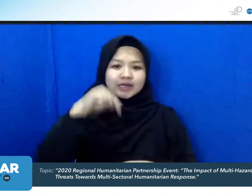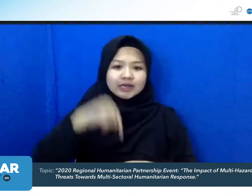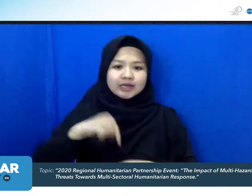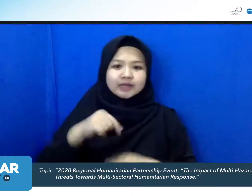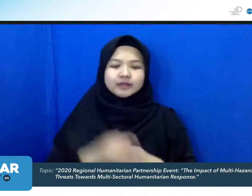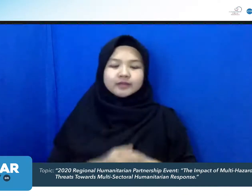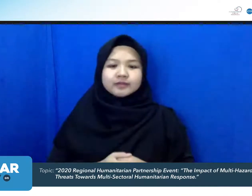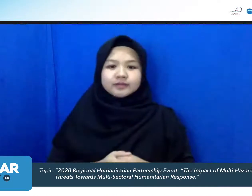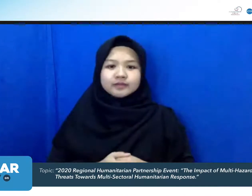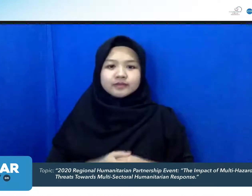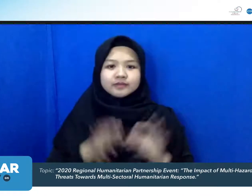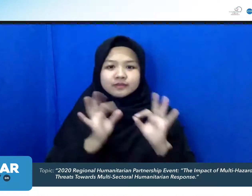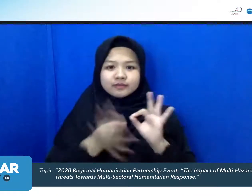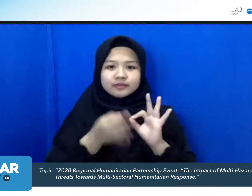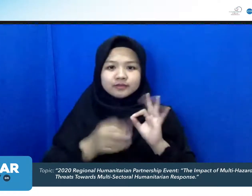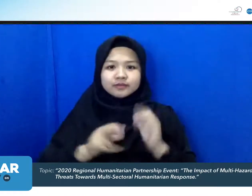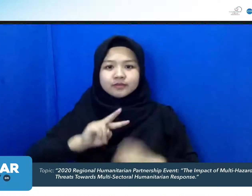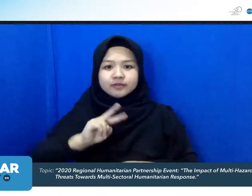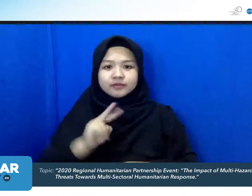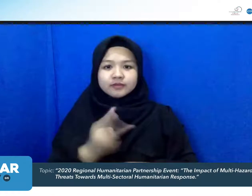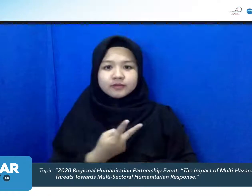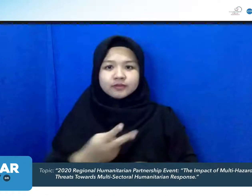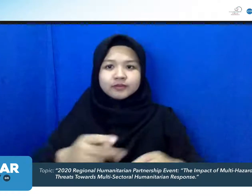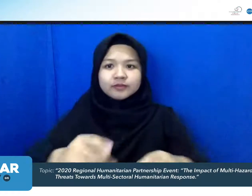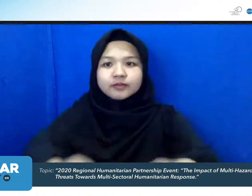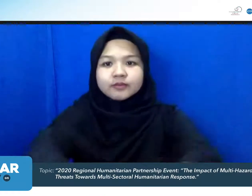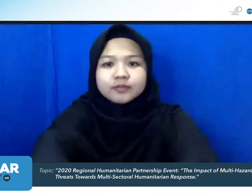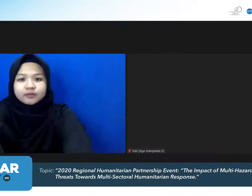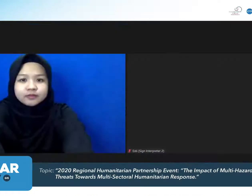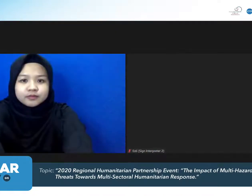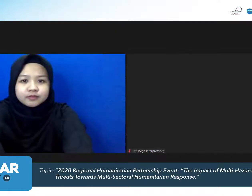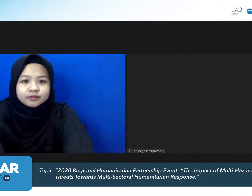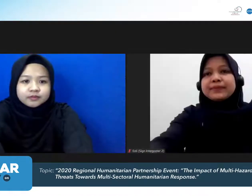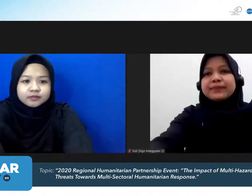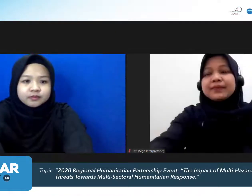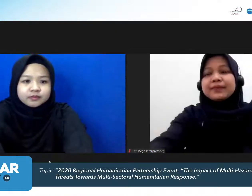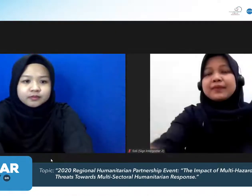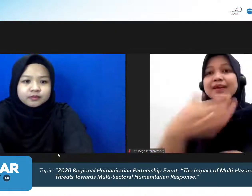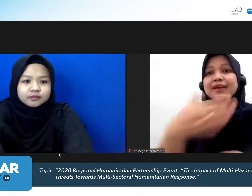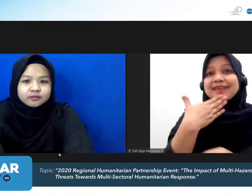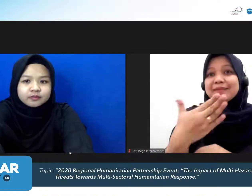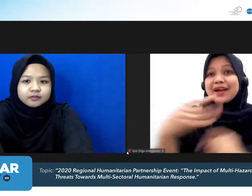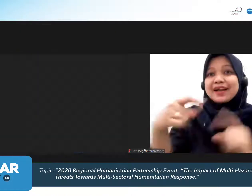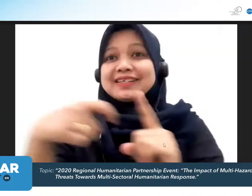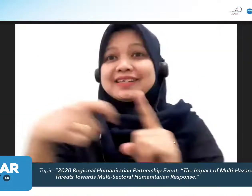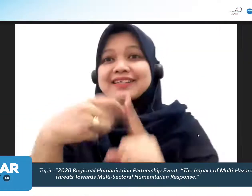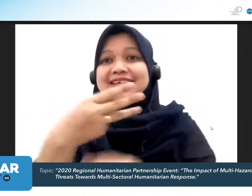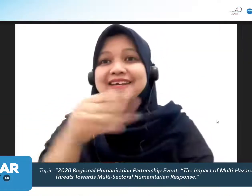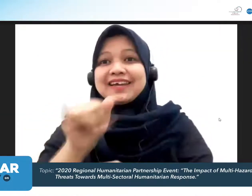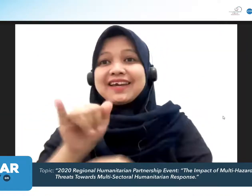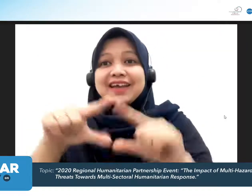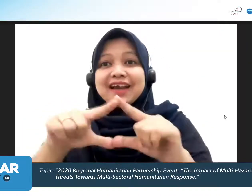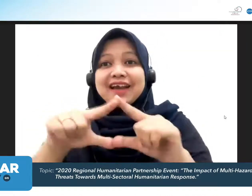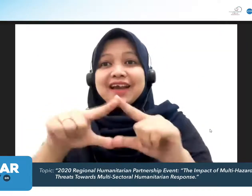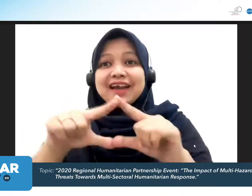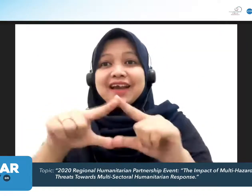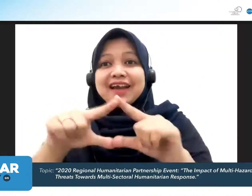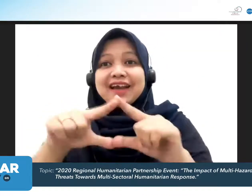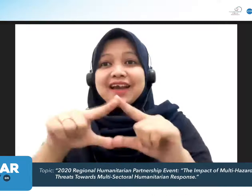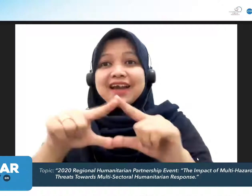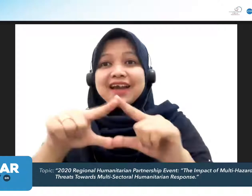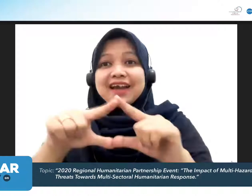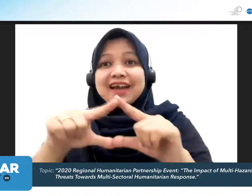Thank you, Kea. So, uh, for those who want to learn more about ICFA, you can